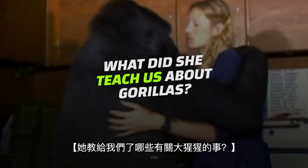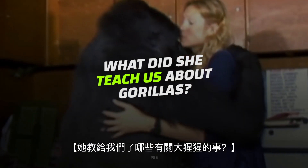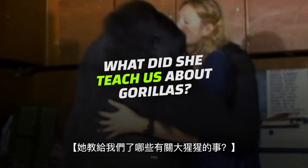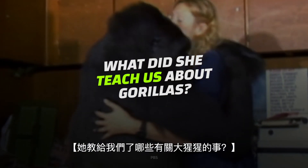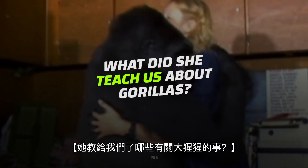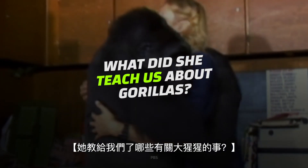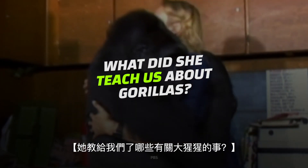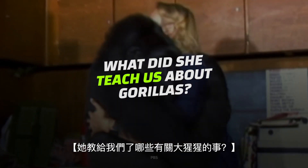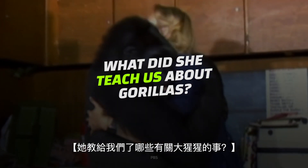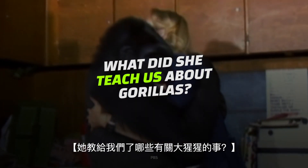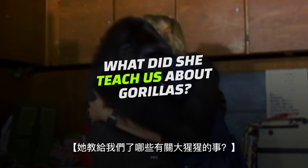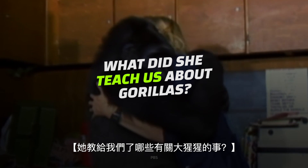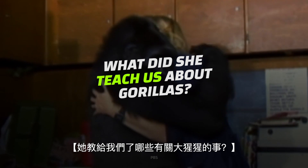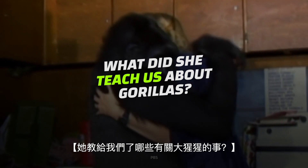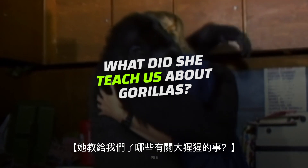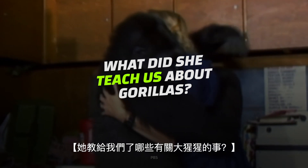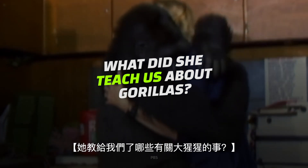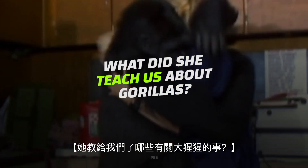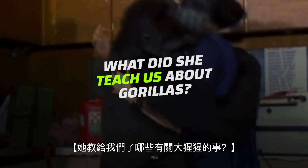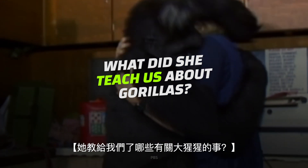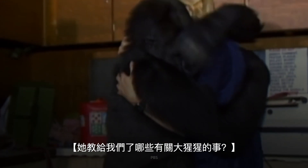teach us about gorillas?